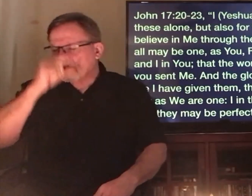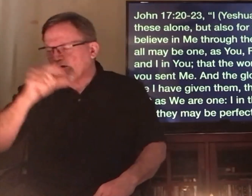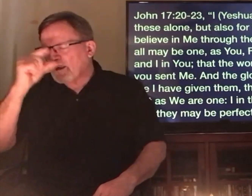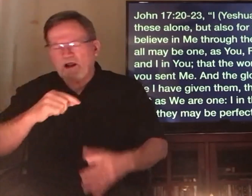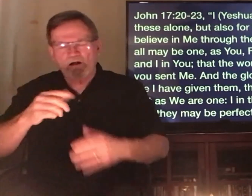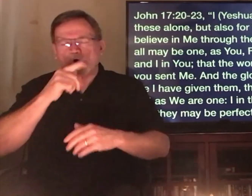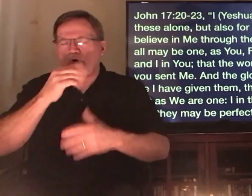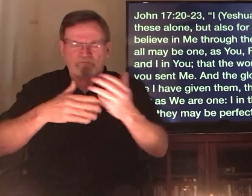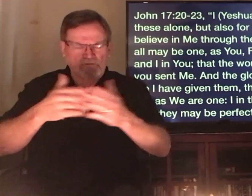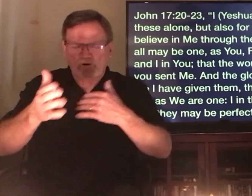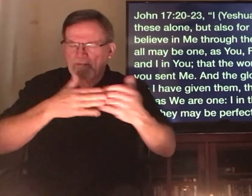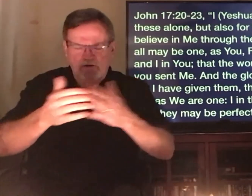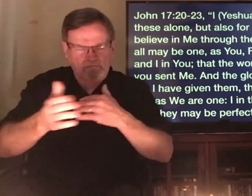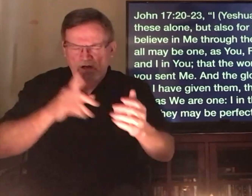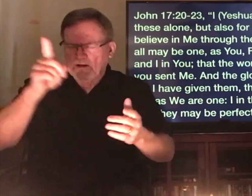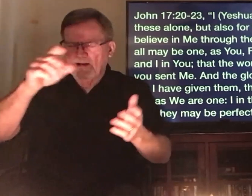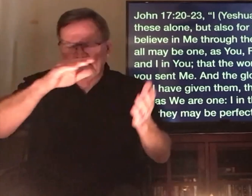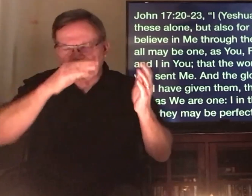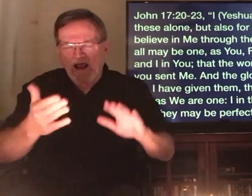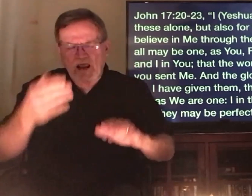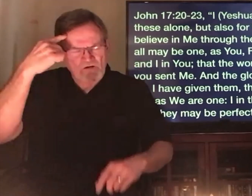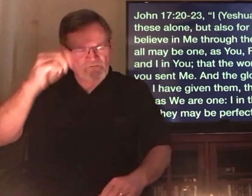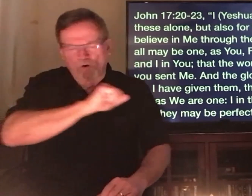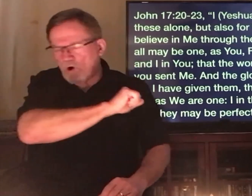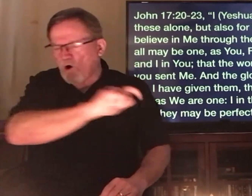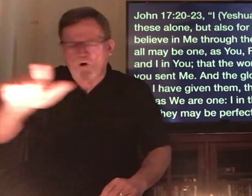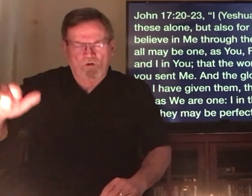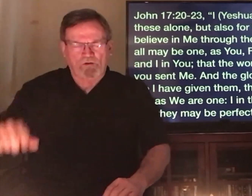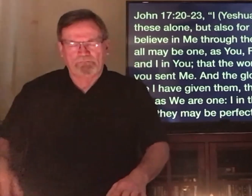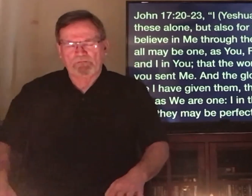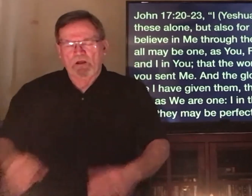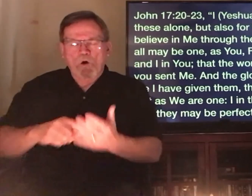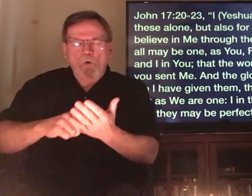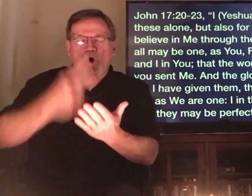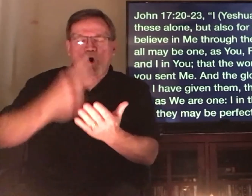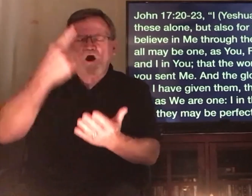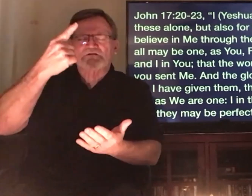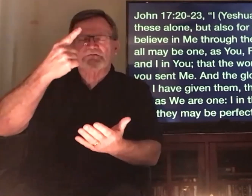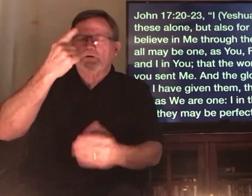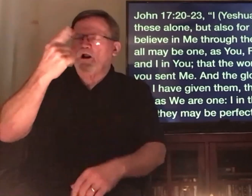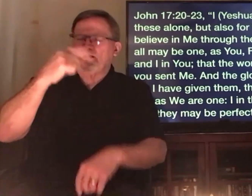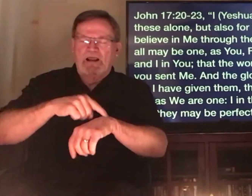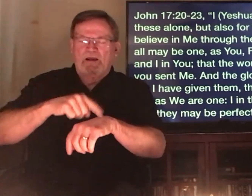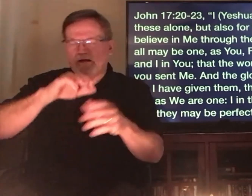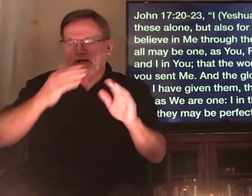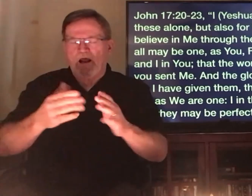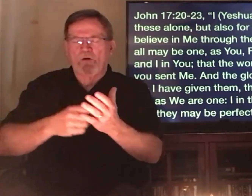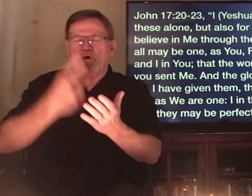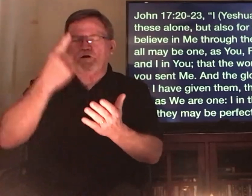that they all become one. And you, Father, and all in